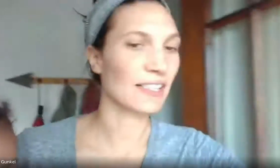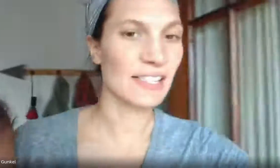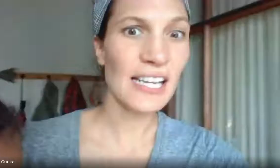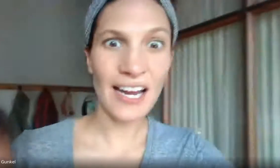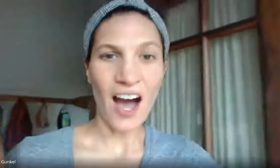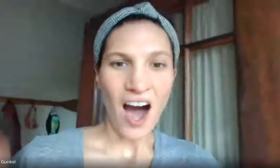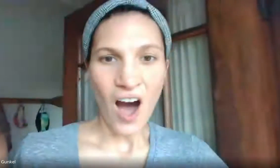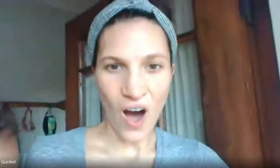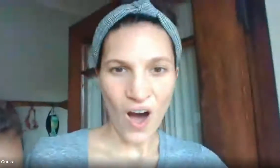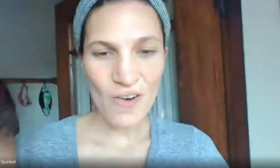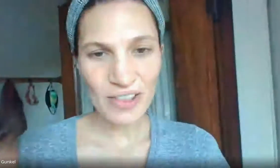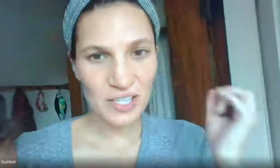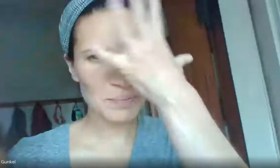Let's see. Oh, it looks